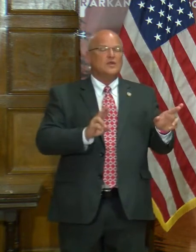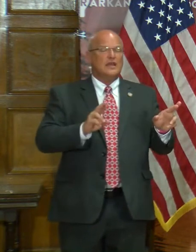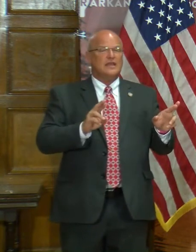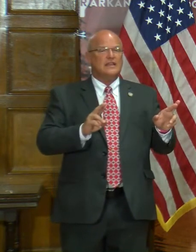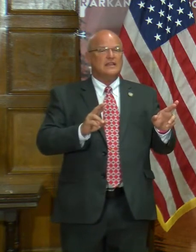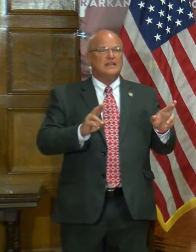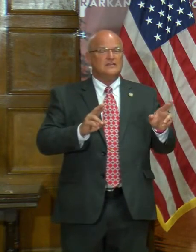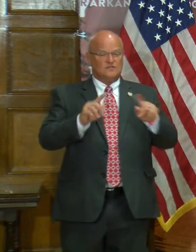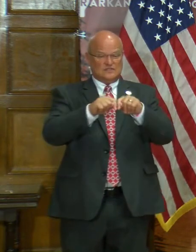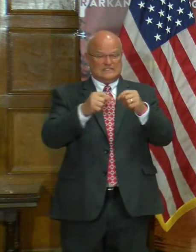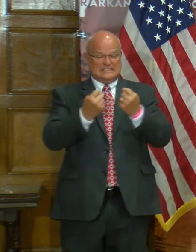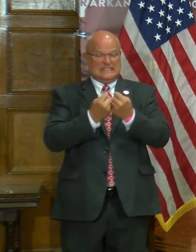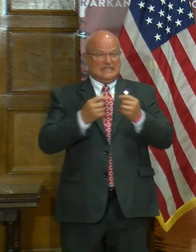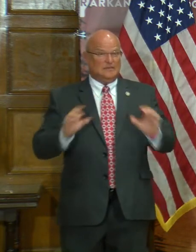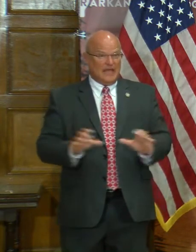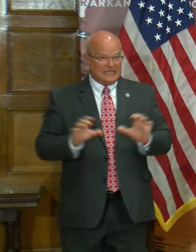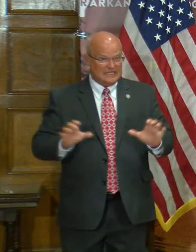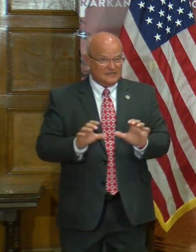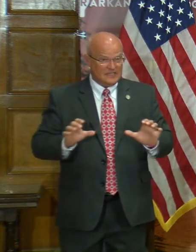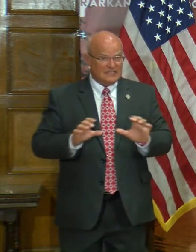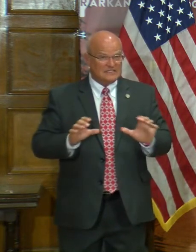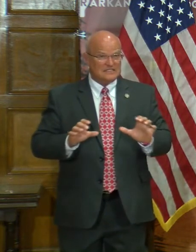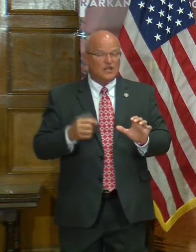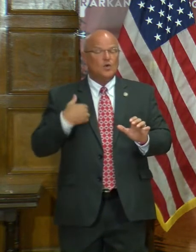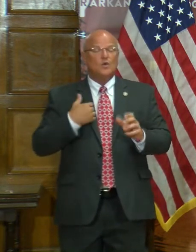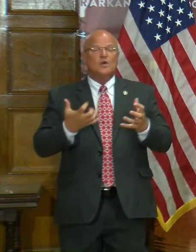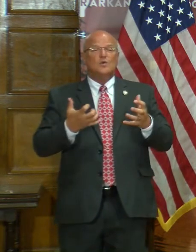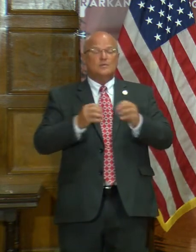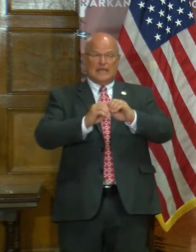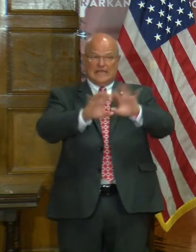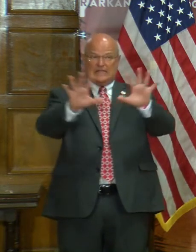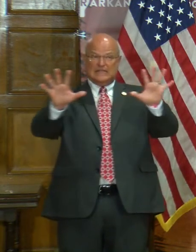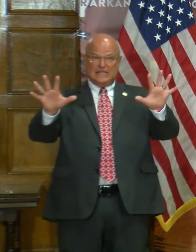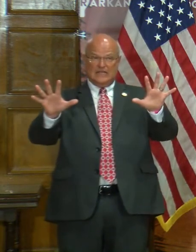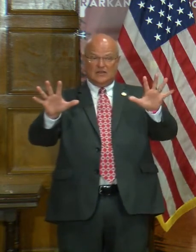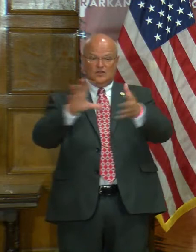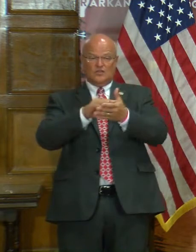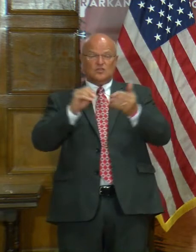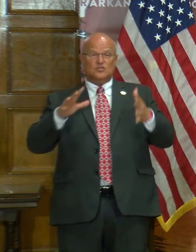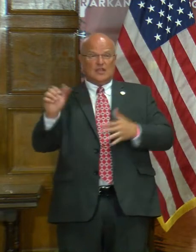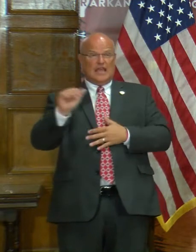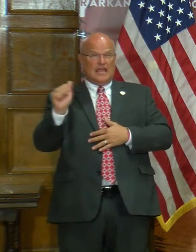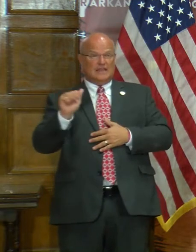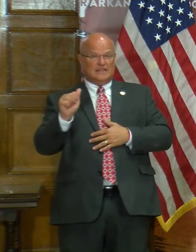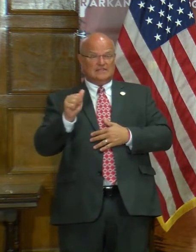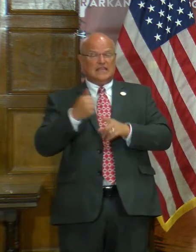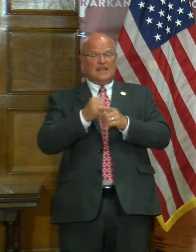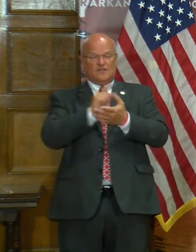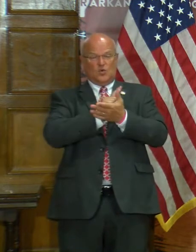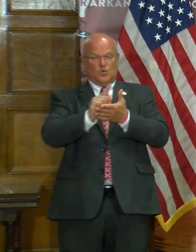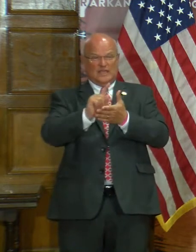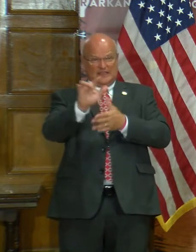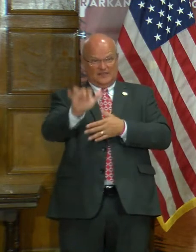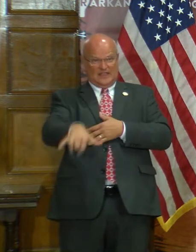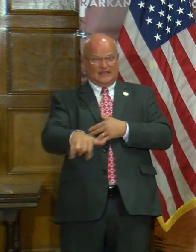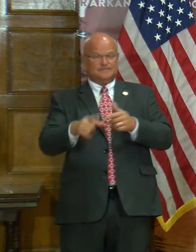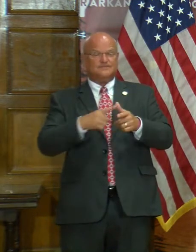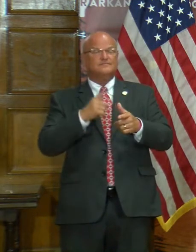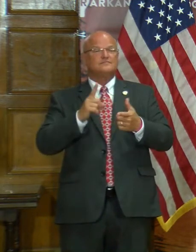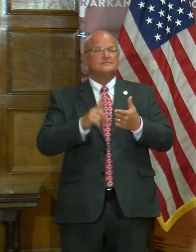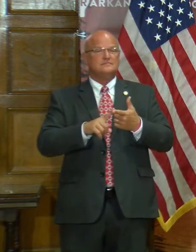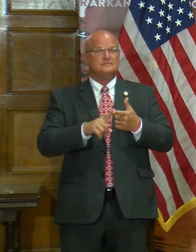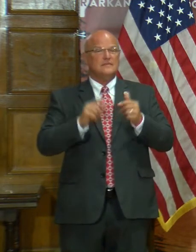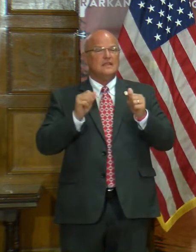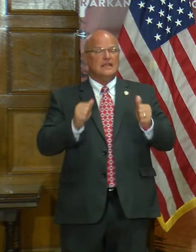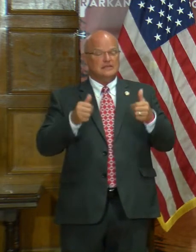for team activities. We wanted to make it clear that student athletes they have a week of that, and then they will